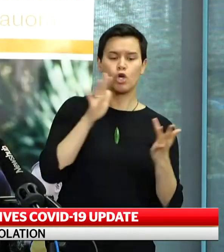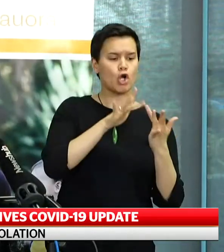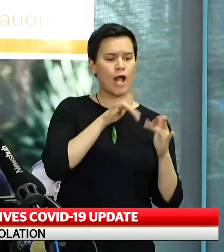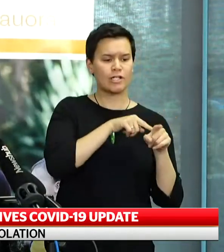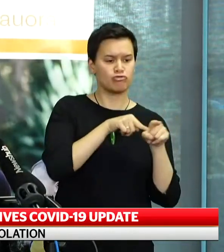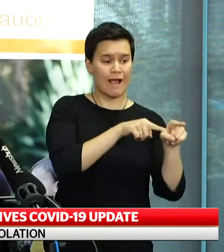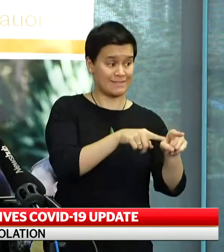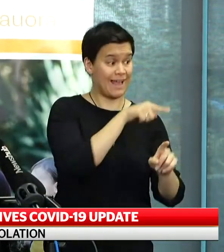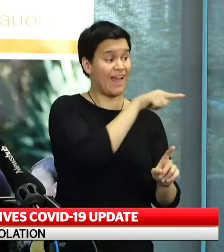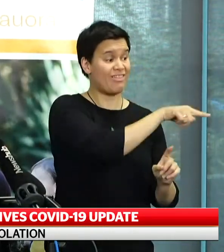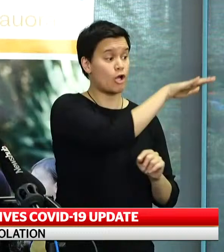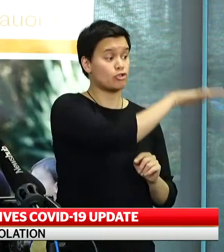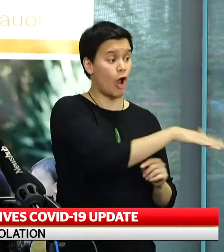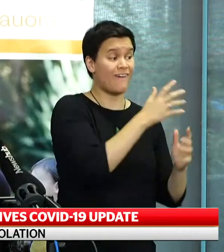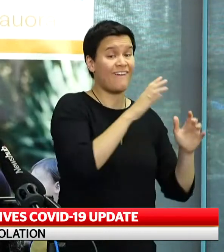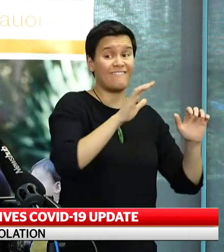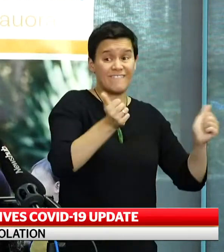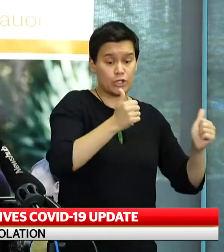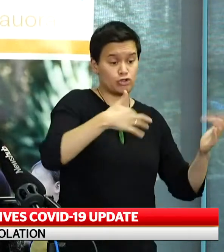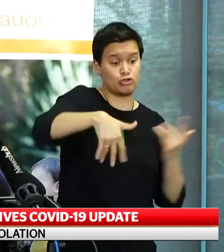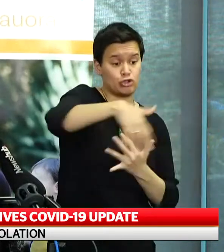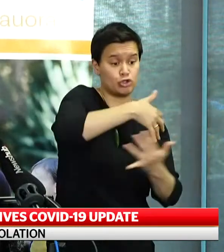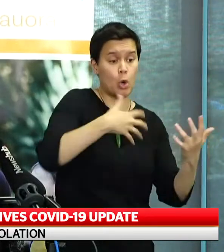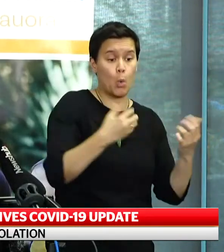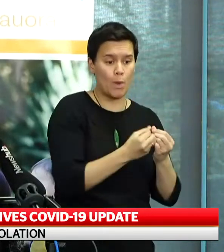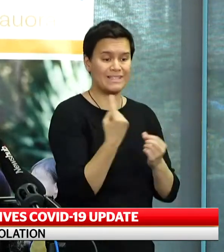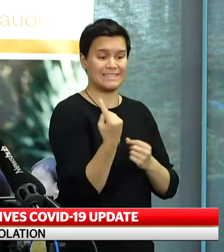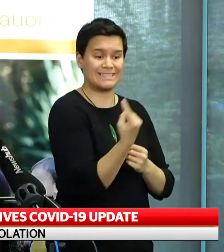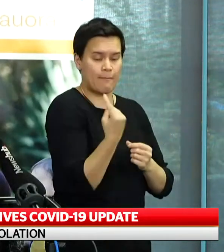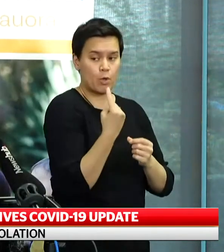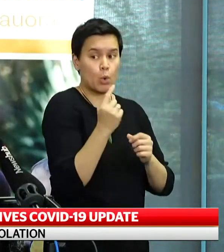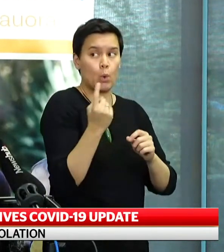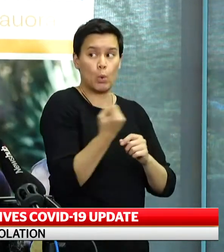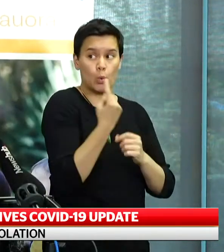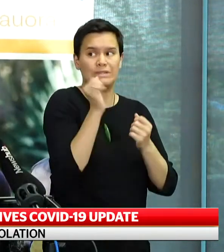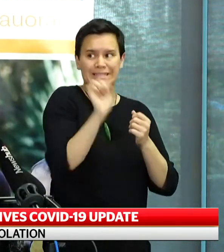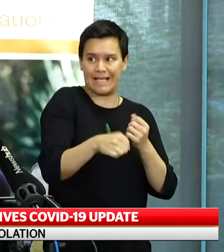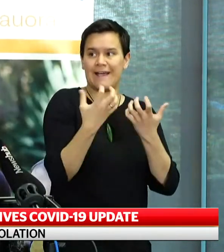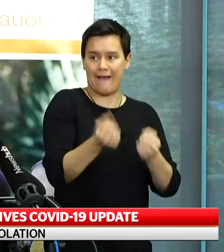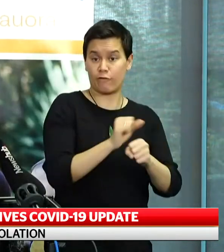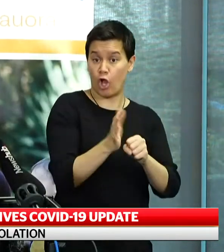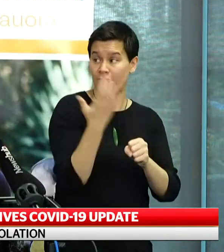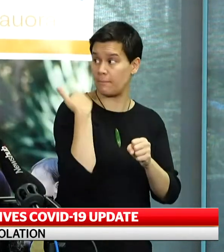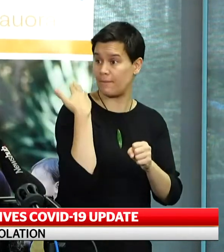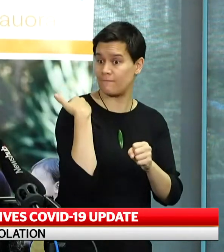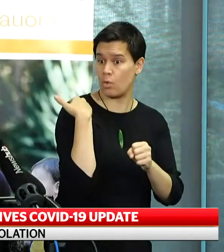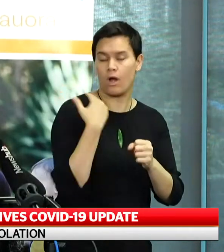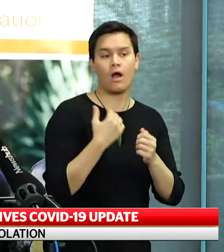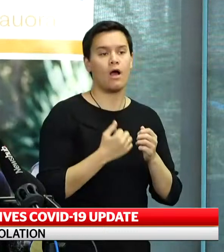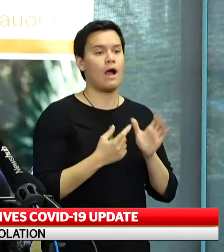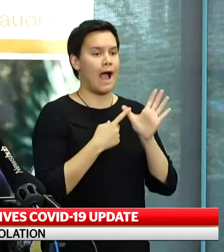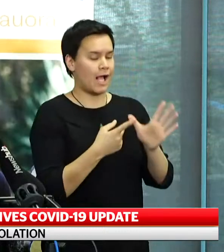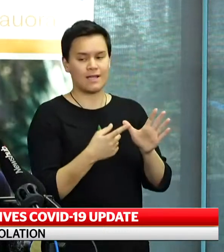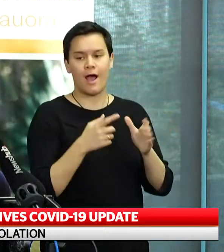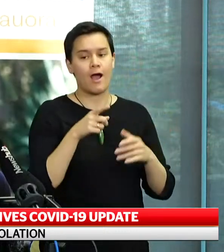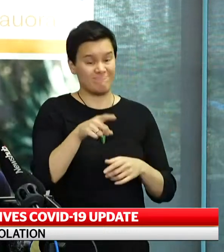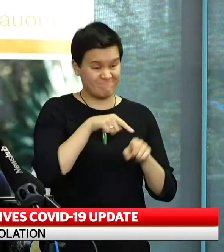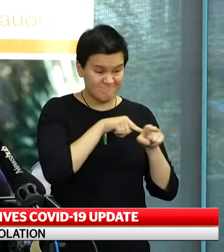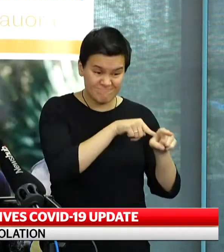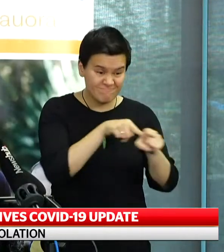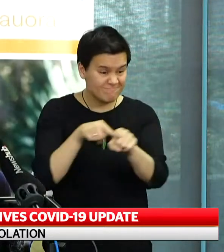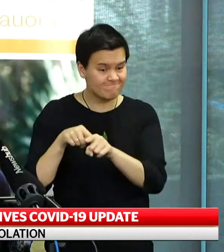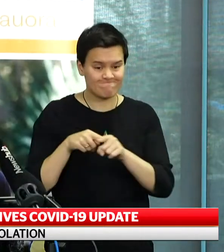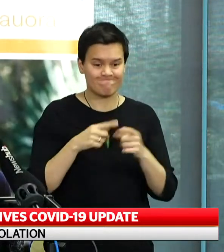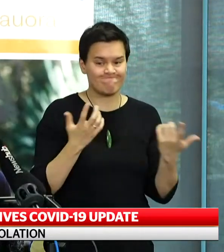at this stage? It's more it could be community? No, nothing at this point. And as I say, all the close family members who are still back here in New Zealand have been tested and tested negative,